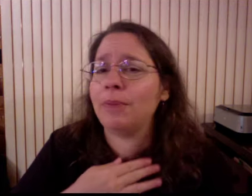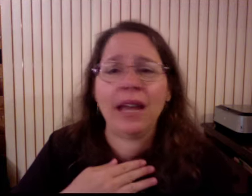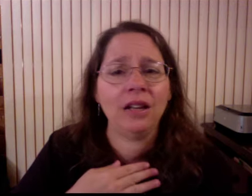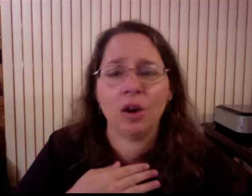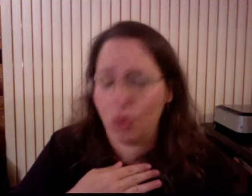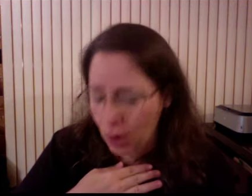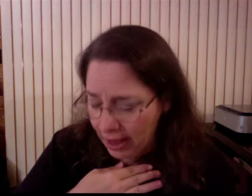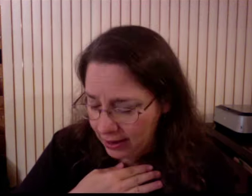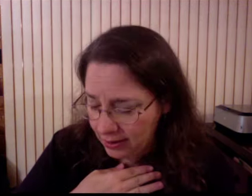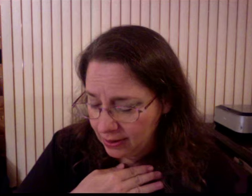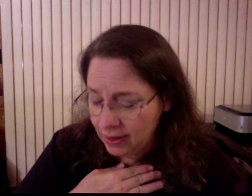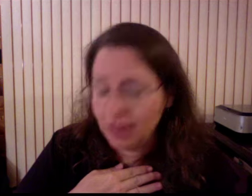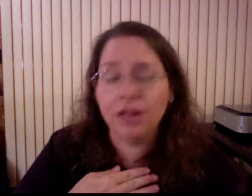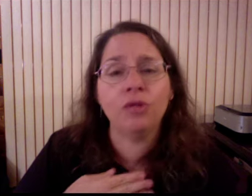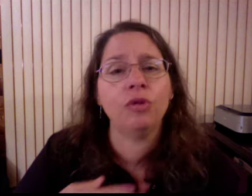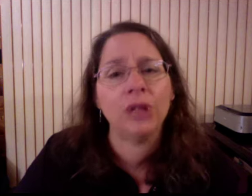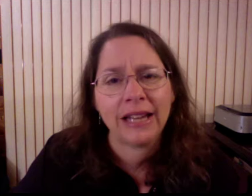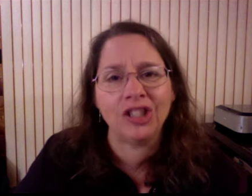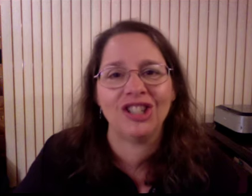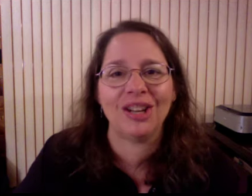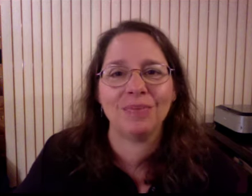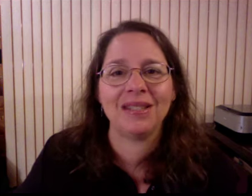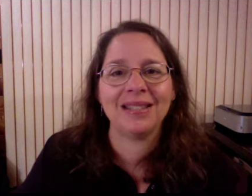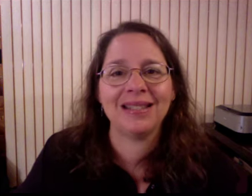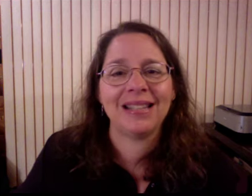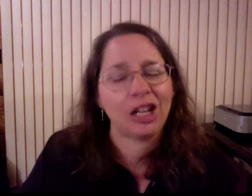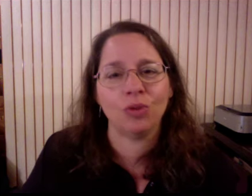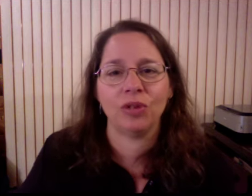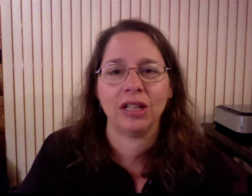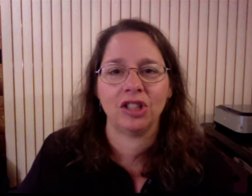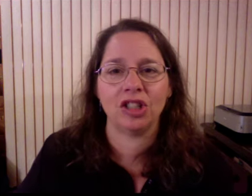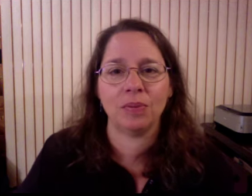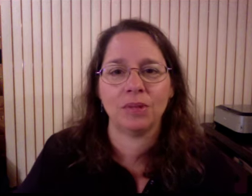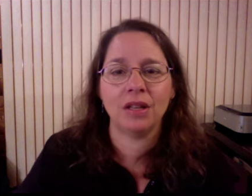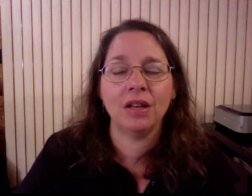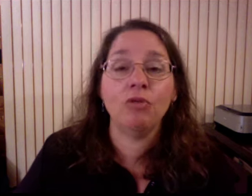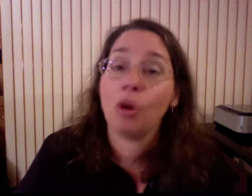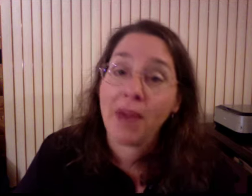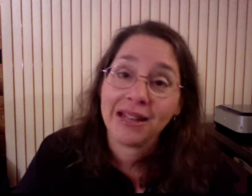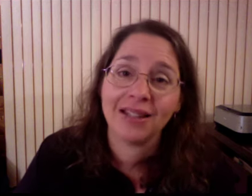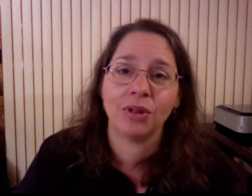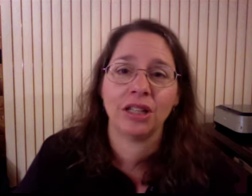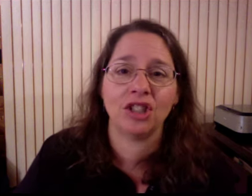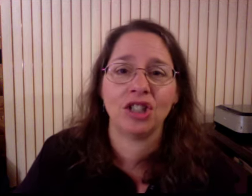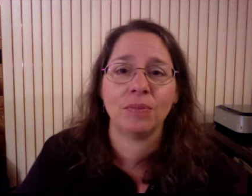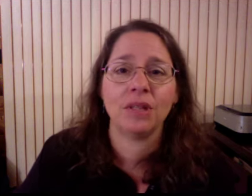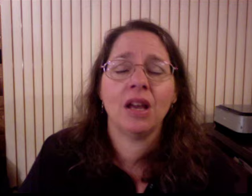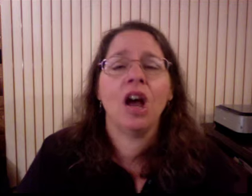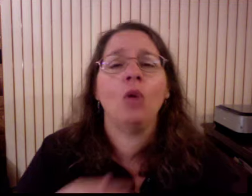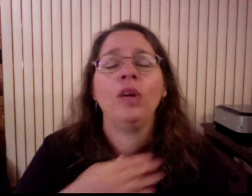pain go away through relationships, sexual relationships, romantic relationships. We